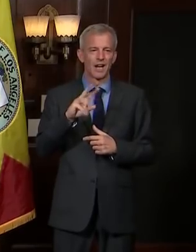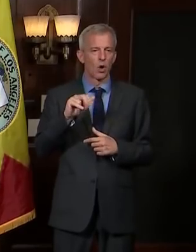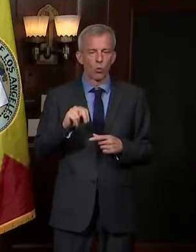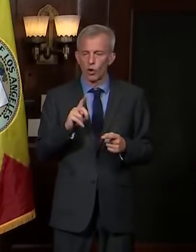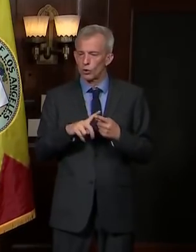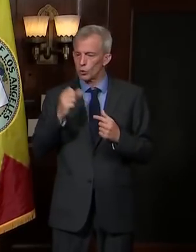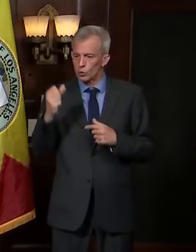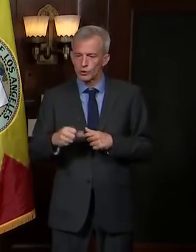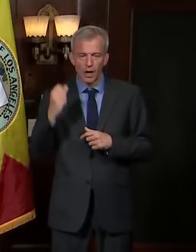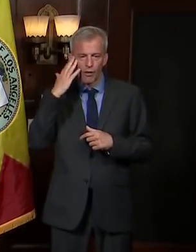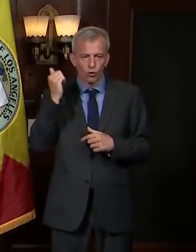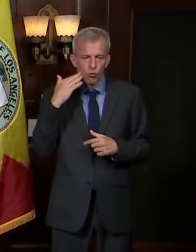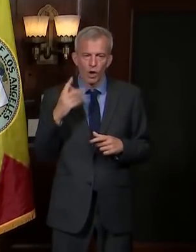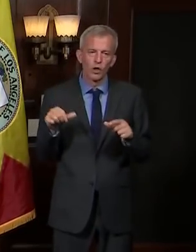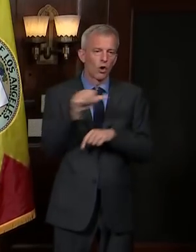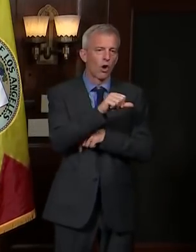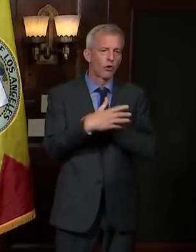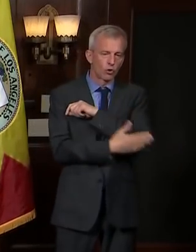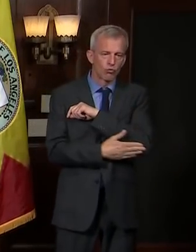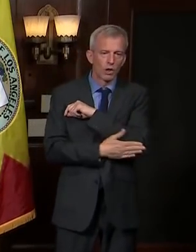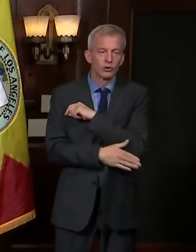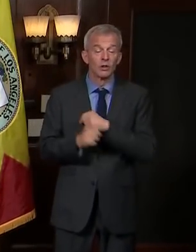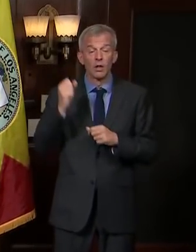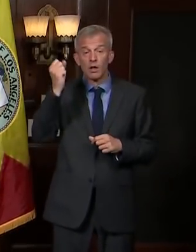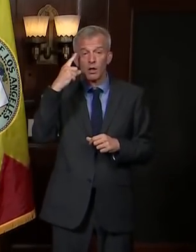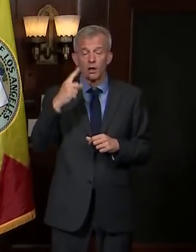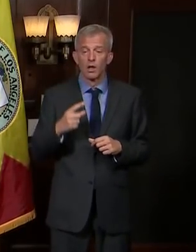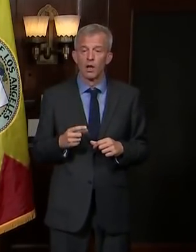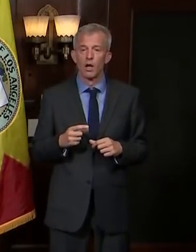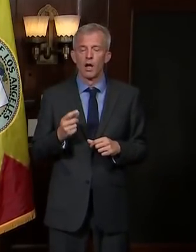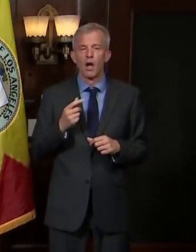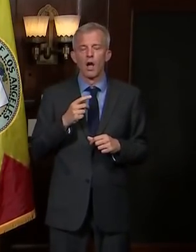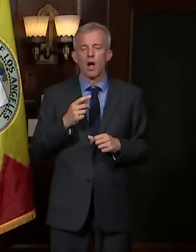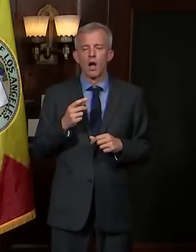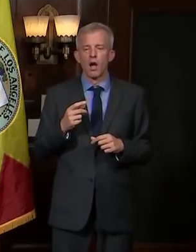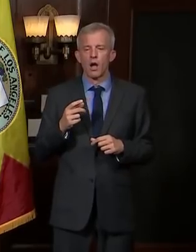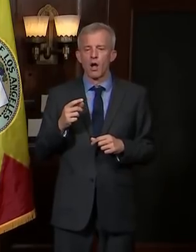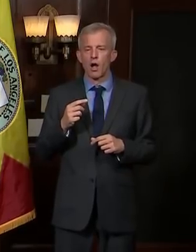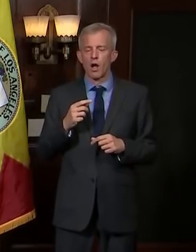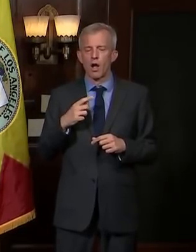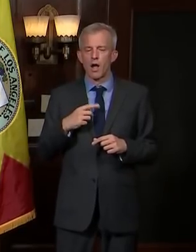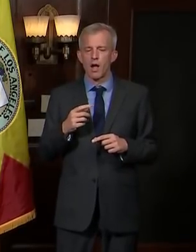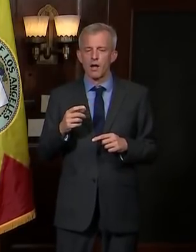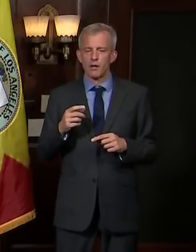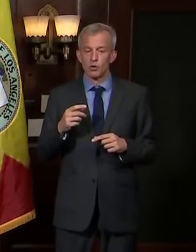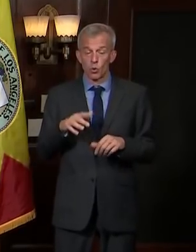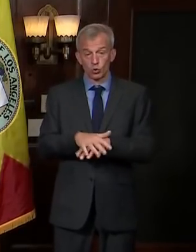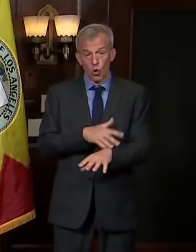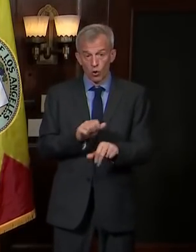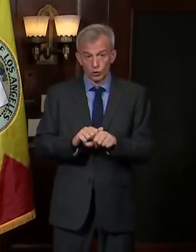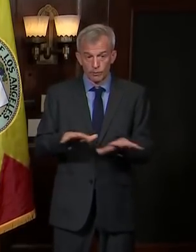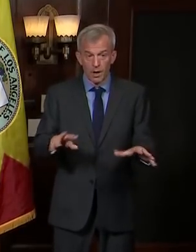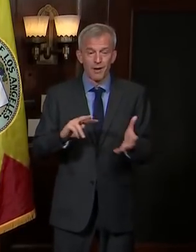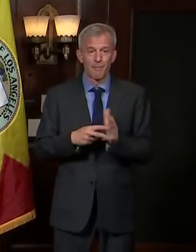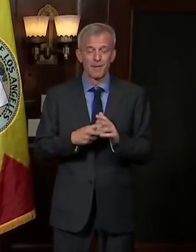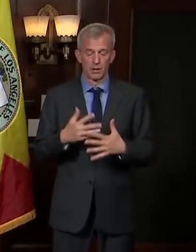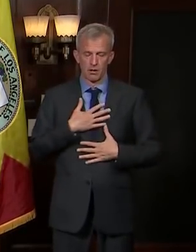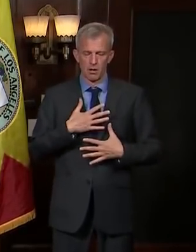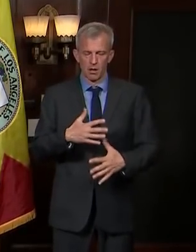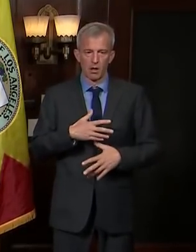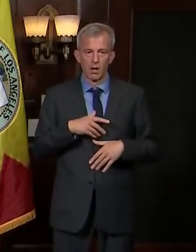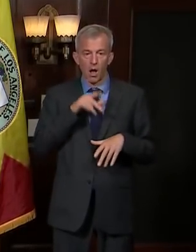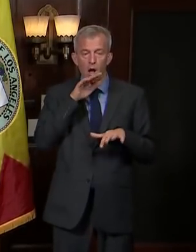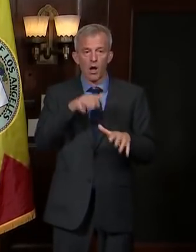reminders that tackling coronavirus depends on not spreading respiratory droplets. And let me be clear, we